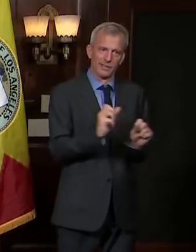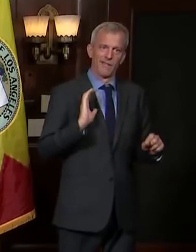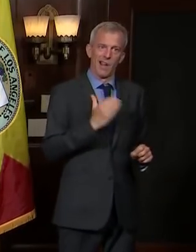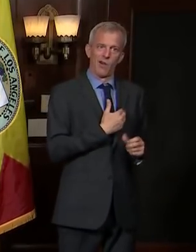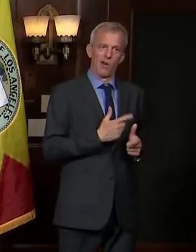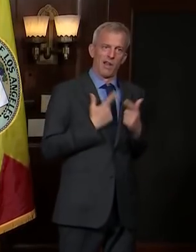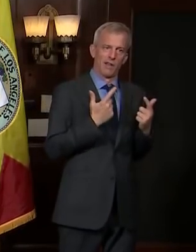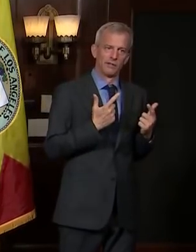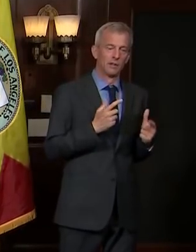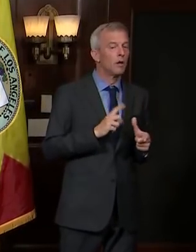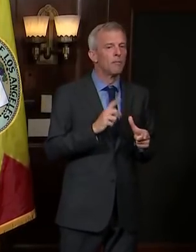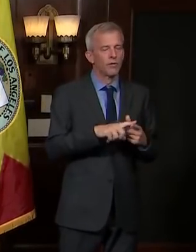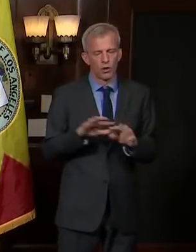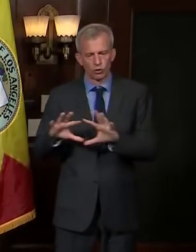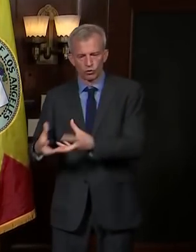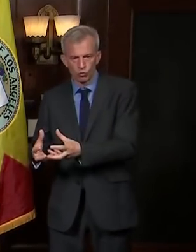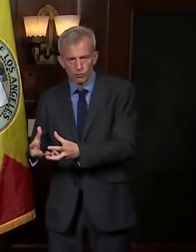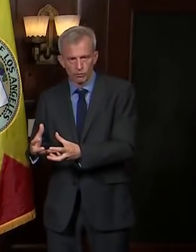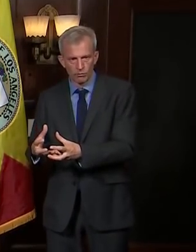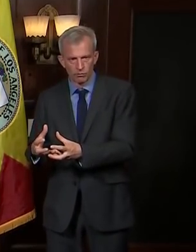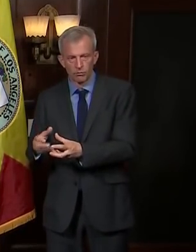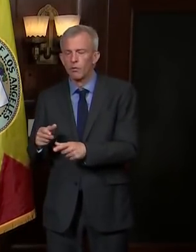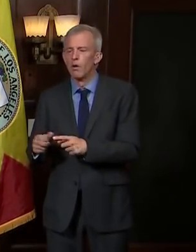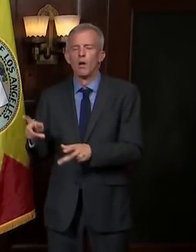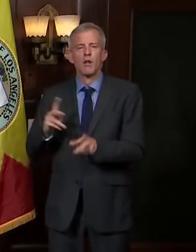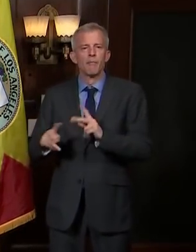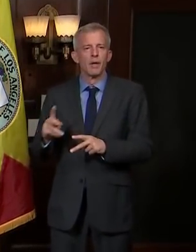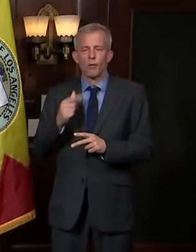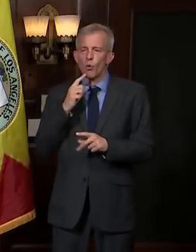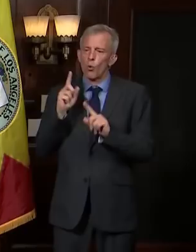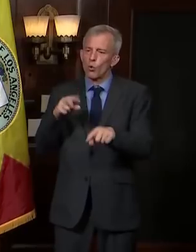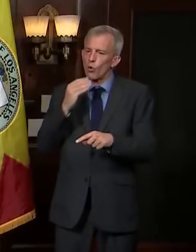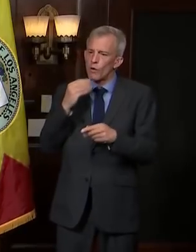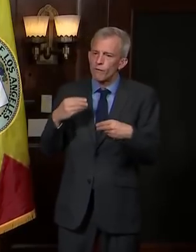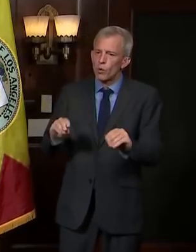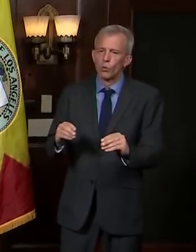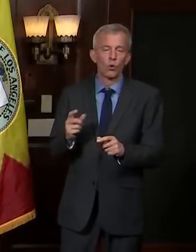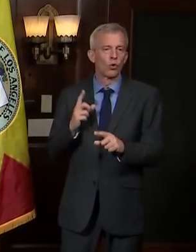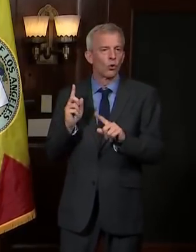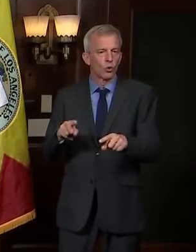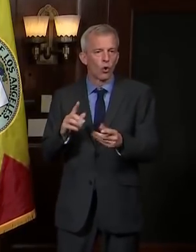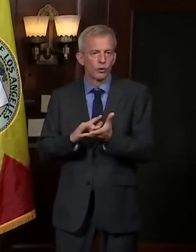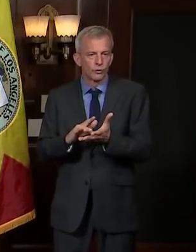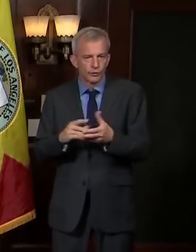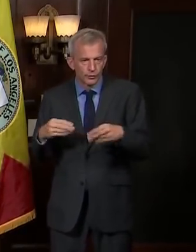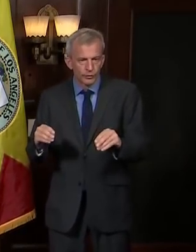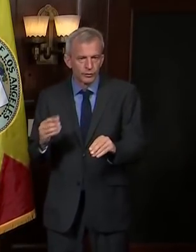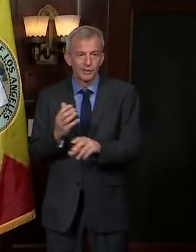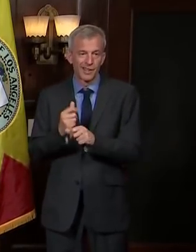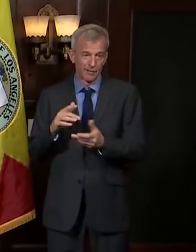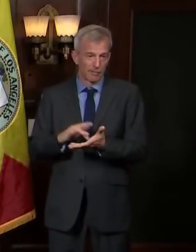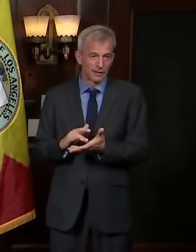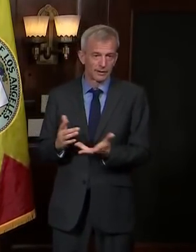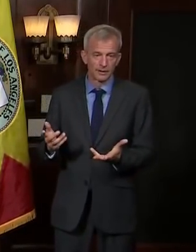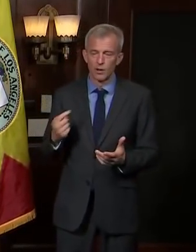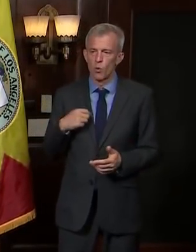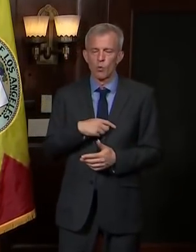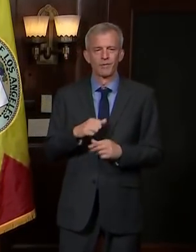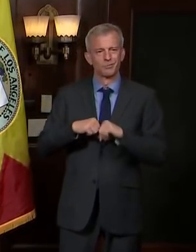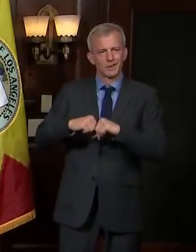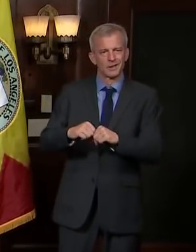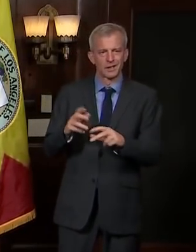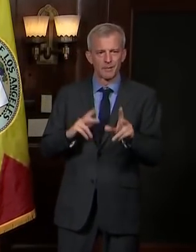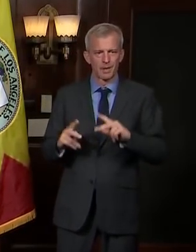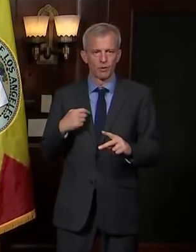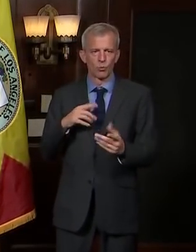us, those who are going to the grocery store or to the pharmacy to pick up your medicine. We must protect folks that we come into contact,